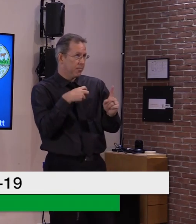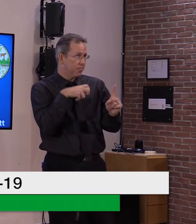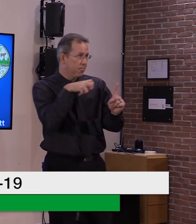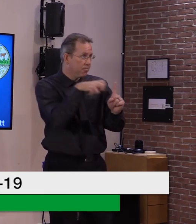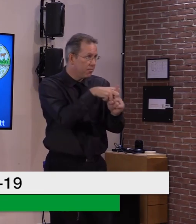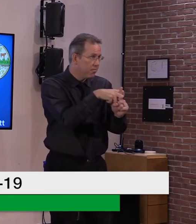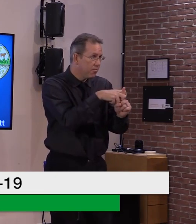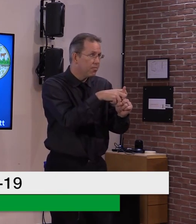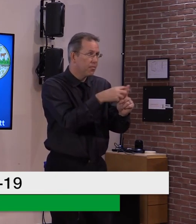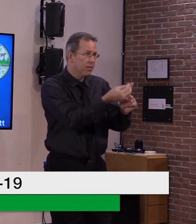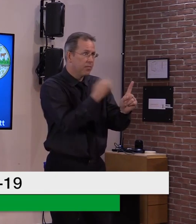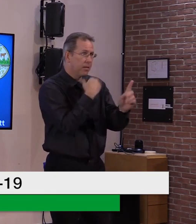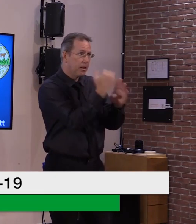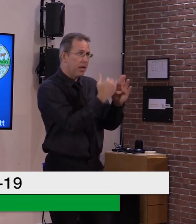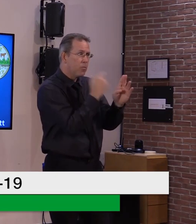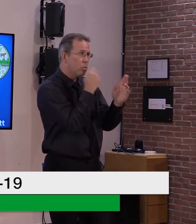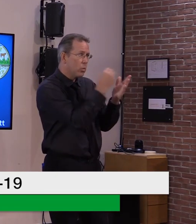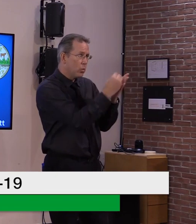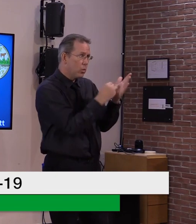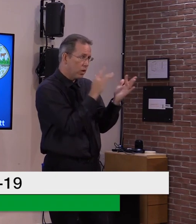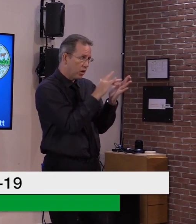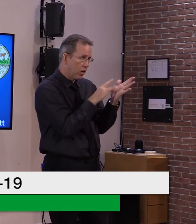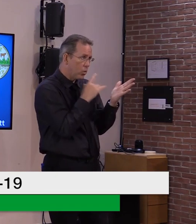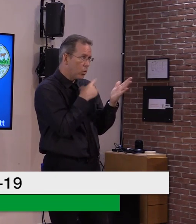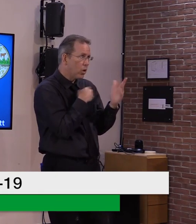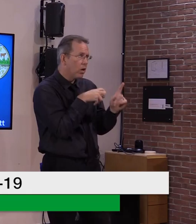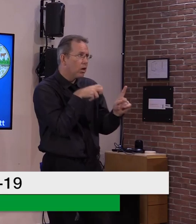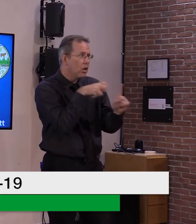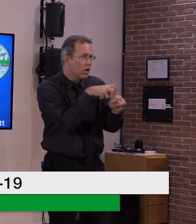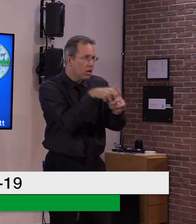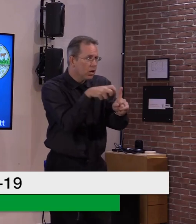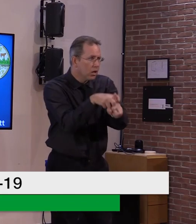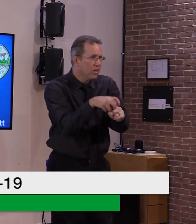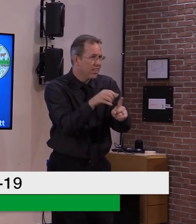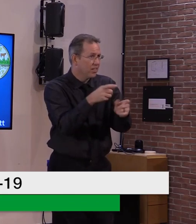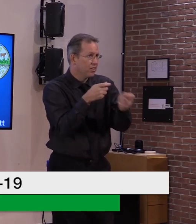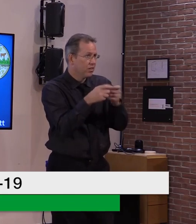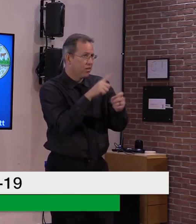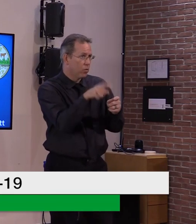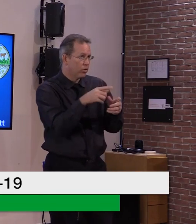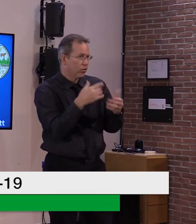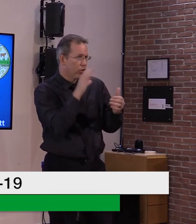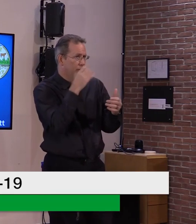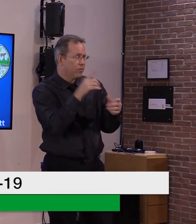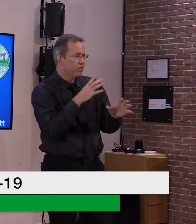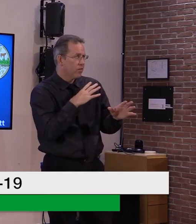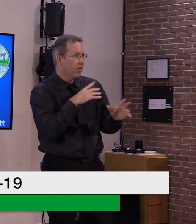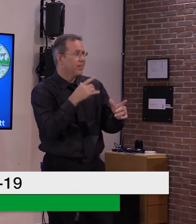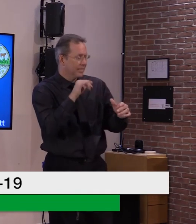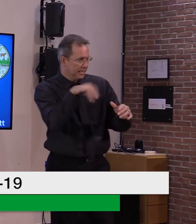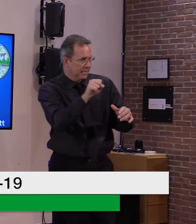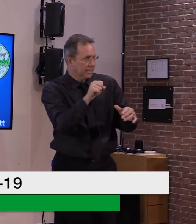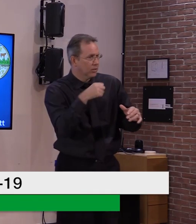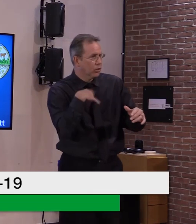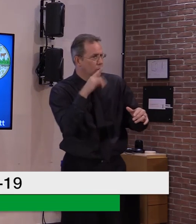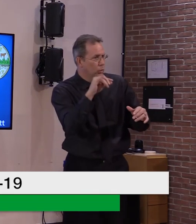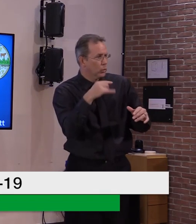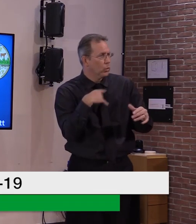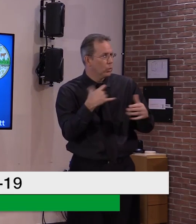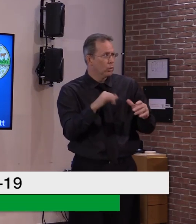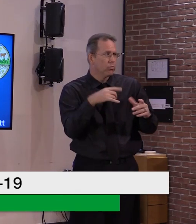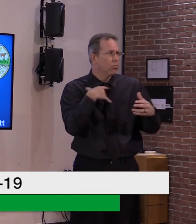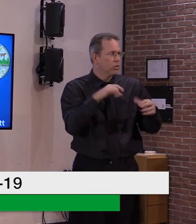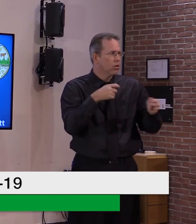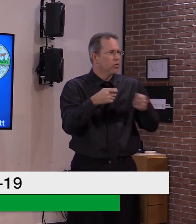our answer from our epi section and public health is definitely yes and i need to put that in perspective for